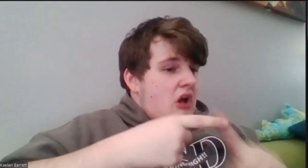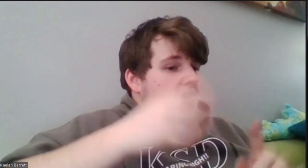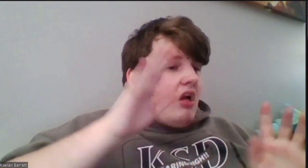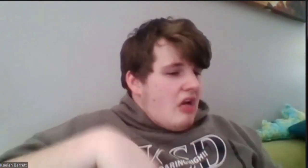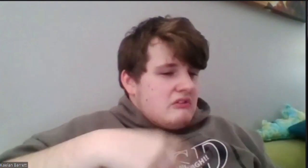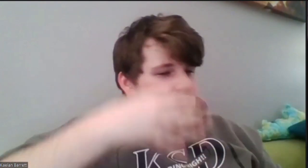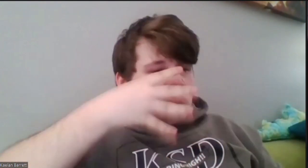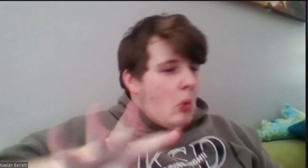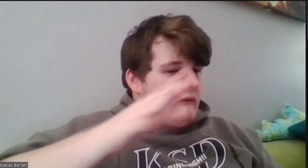no.